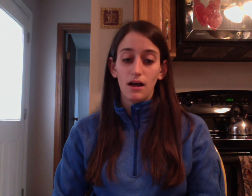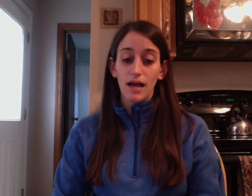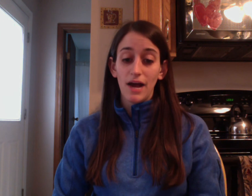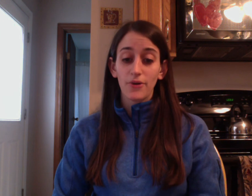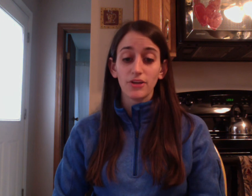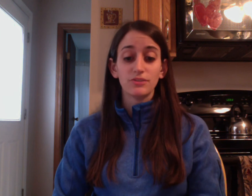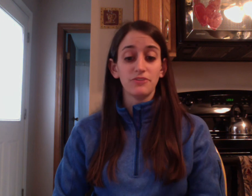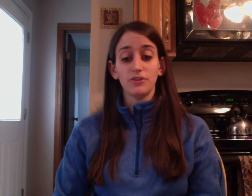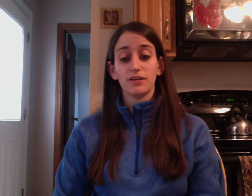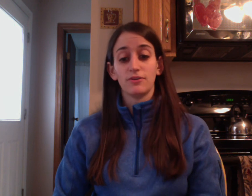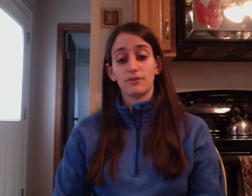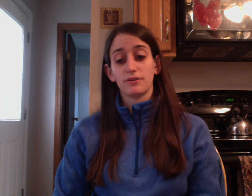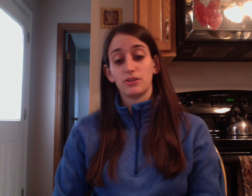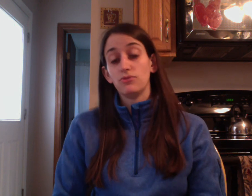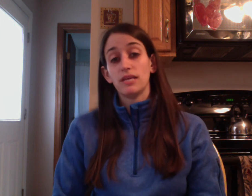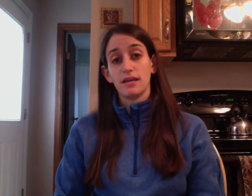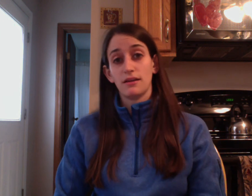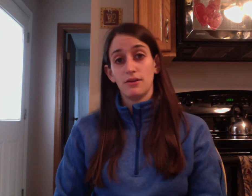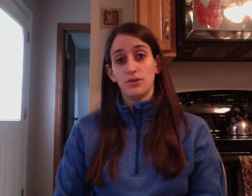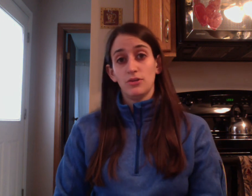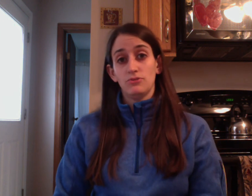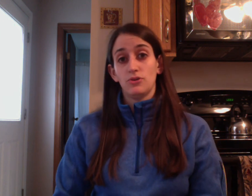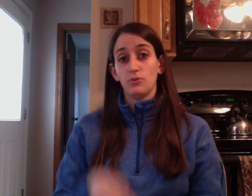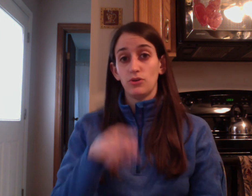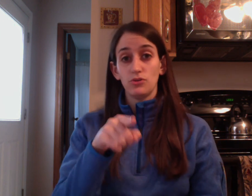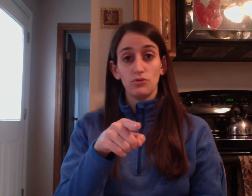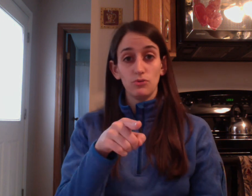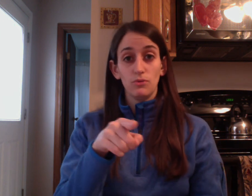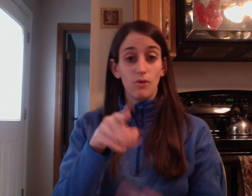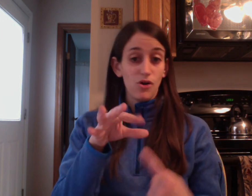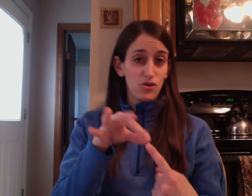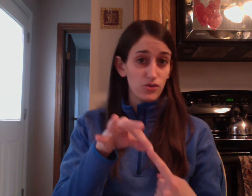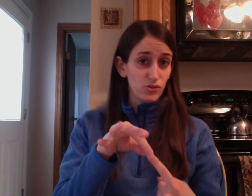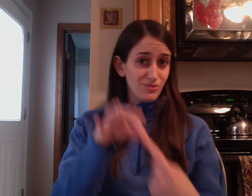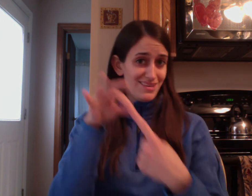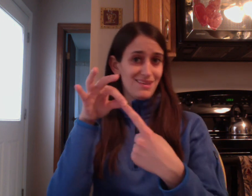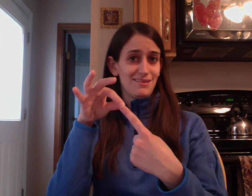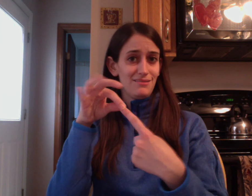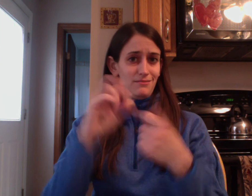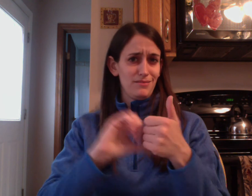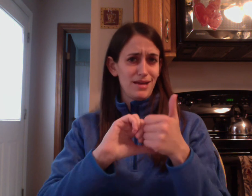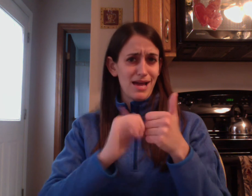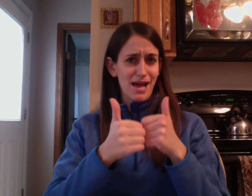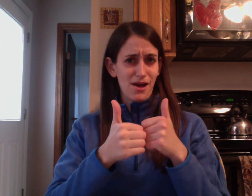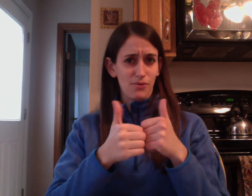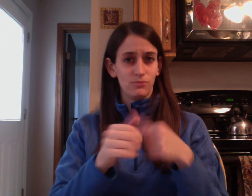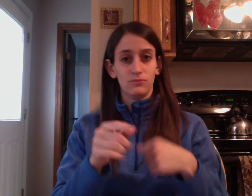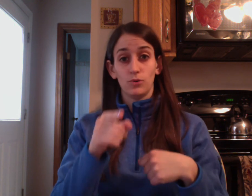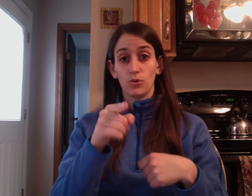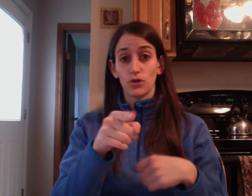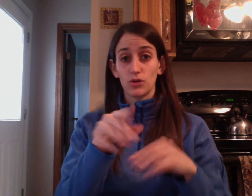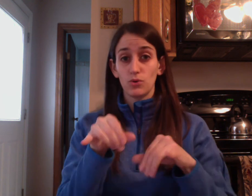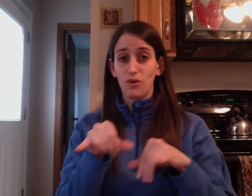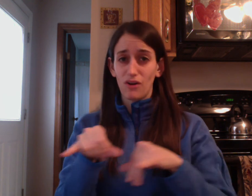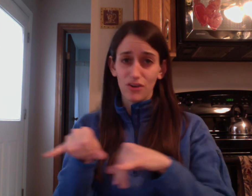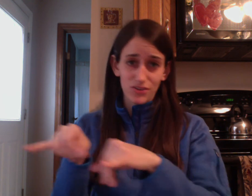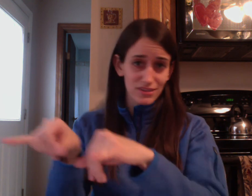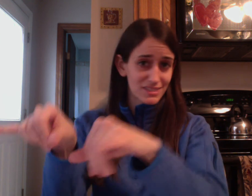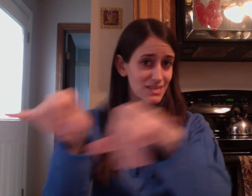How are you different or unique? So, you are unique. How? Or you are the same